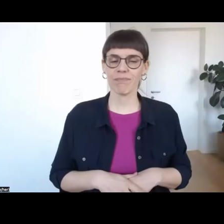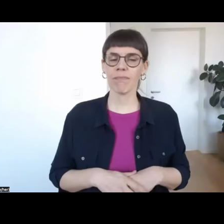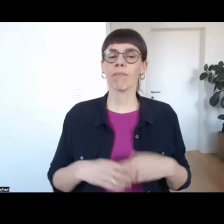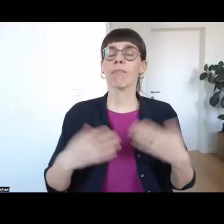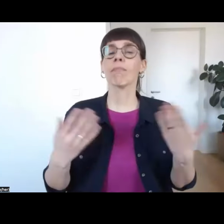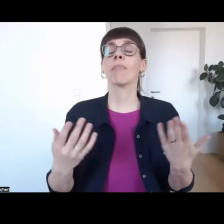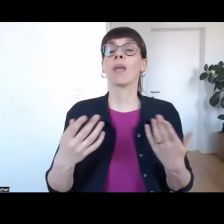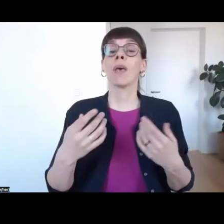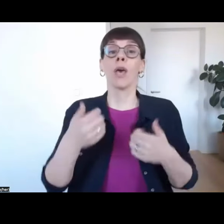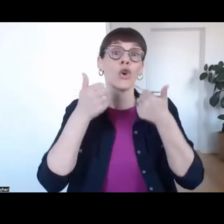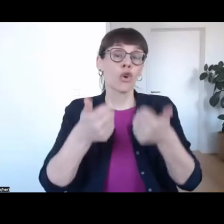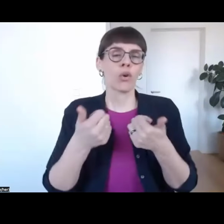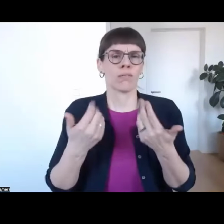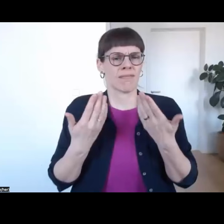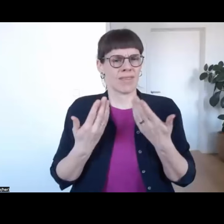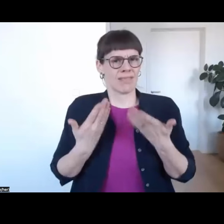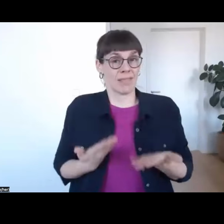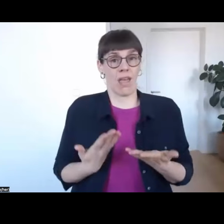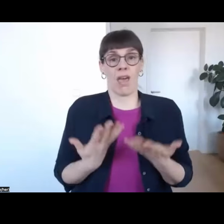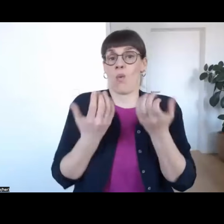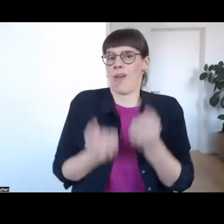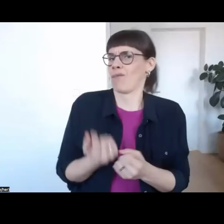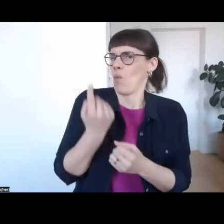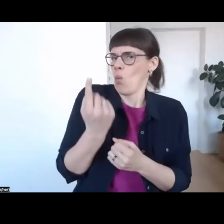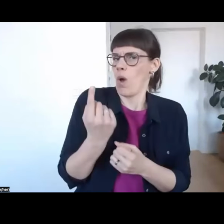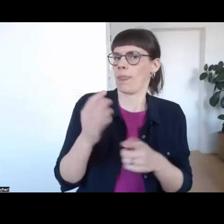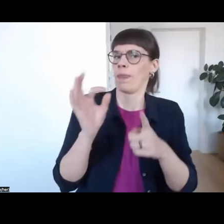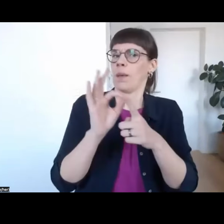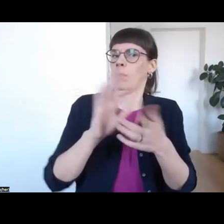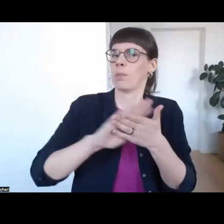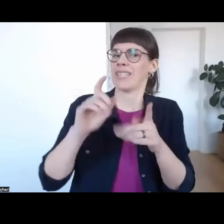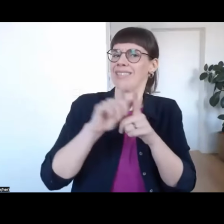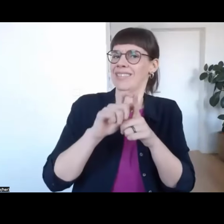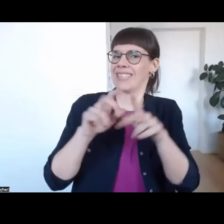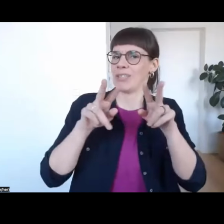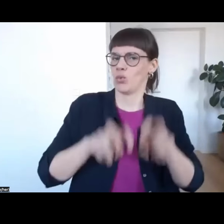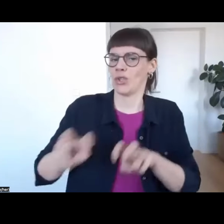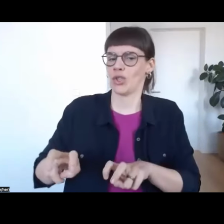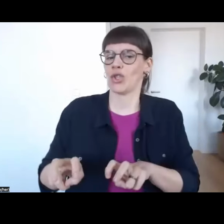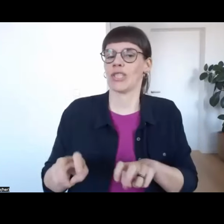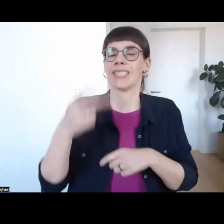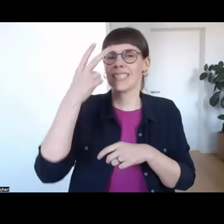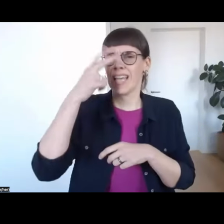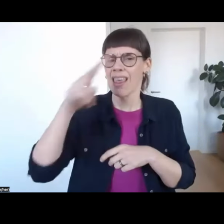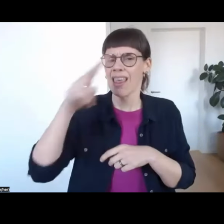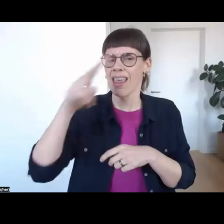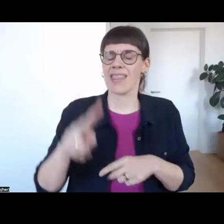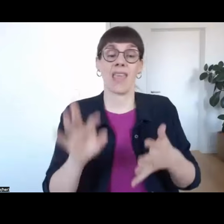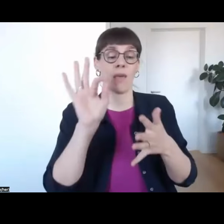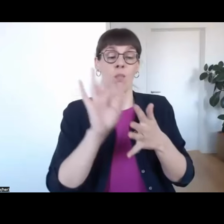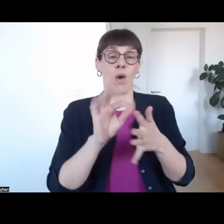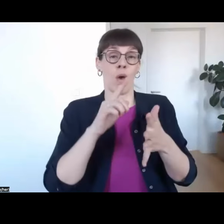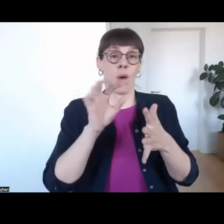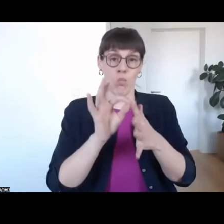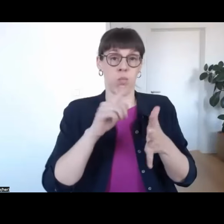There's not a lot of research, but what there is seems to show a commonality there. There's one PhD